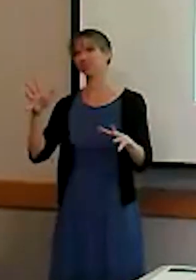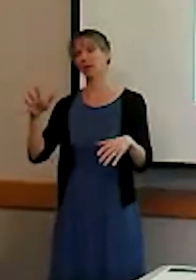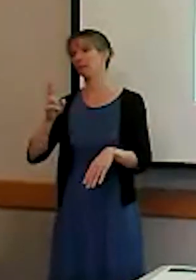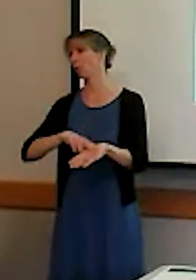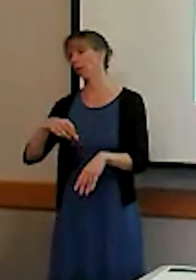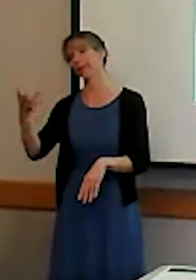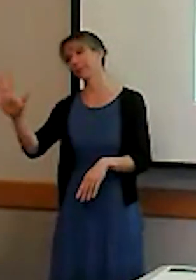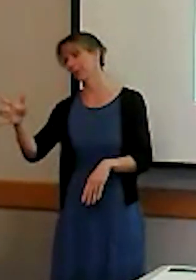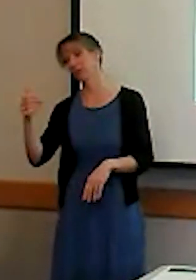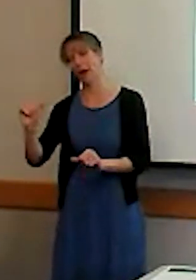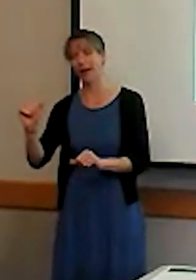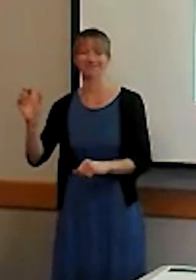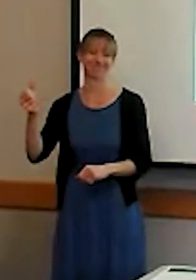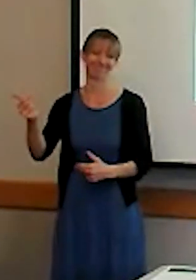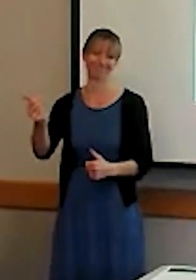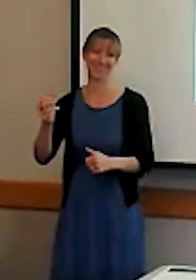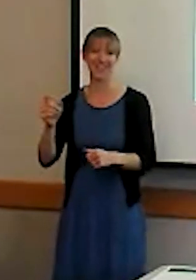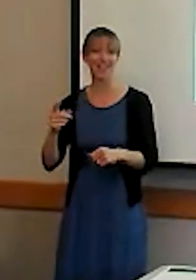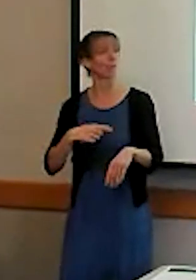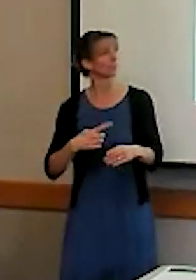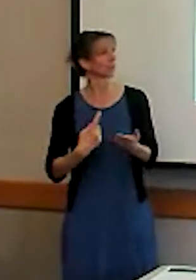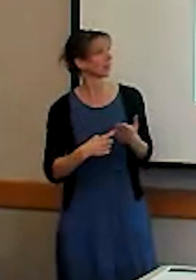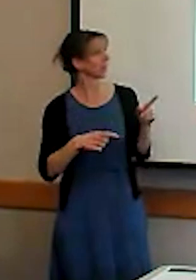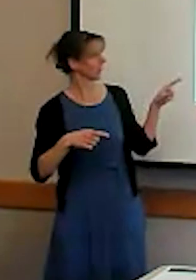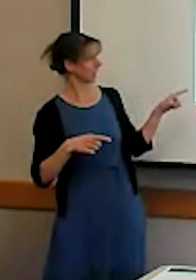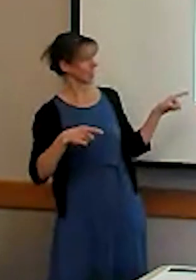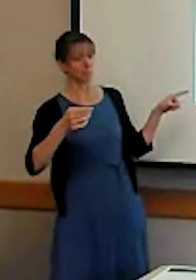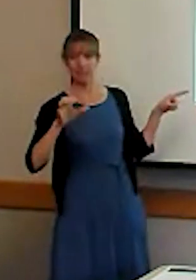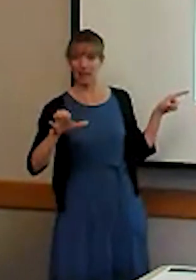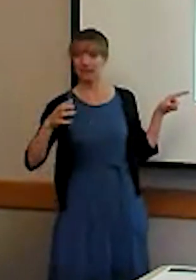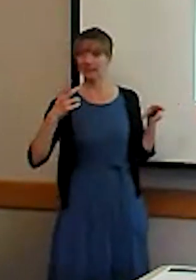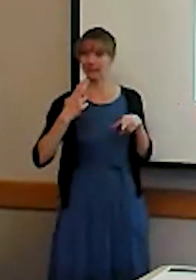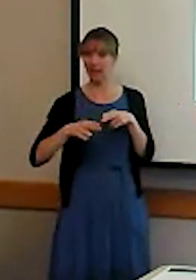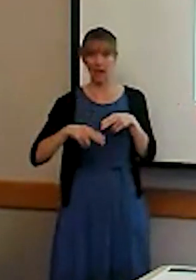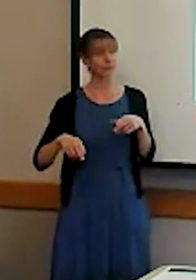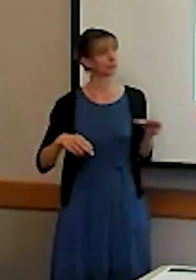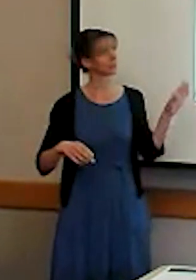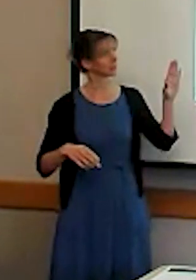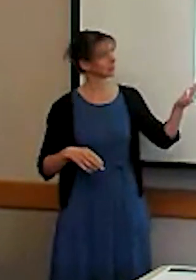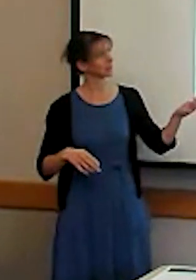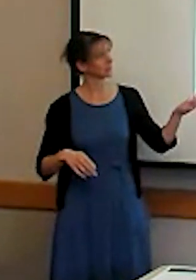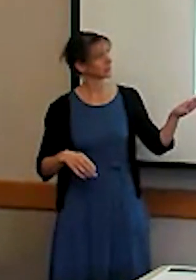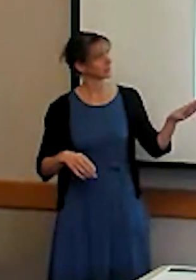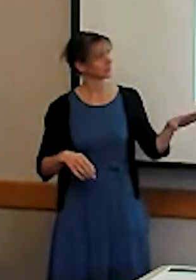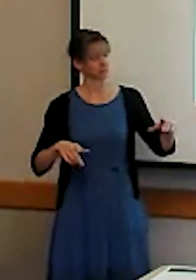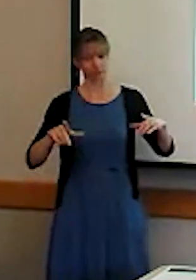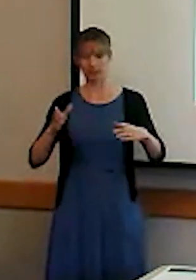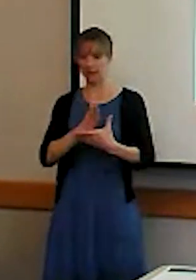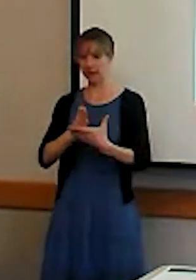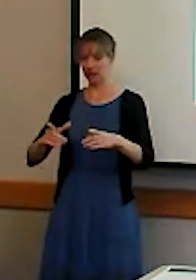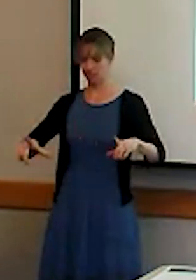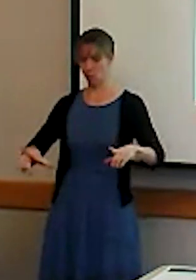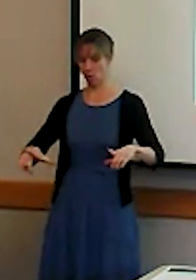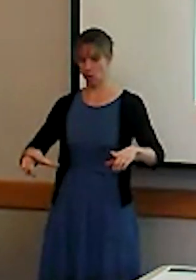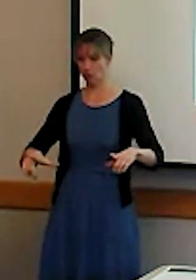course. So, we talked about the plastic knives. We have some of those. There's the cutting board. We